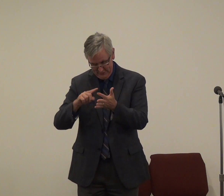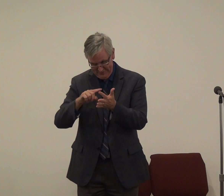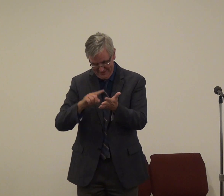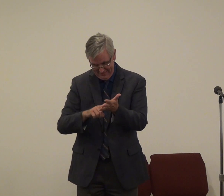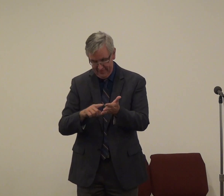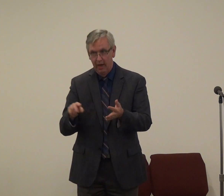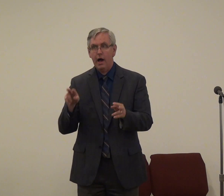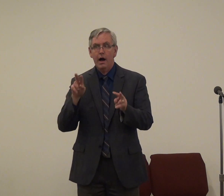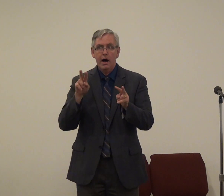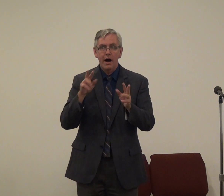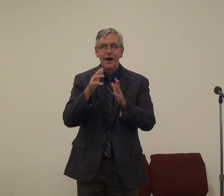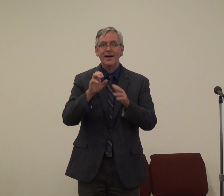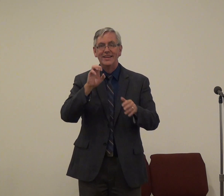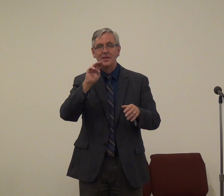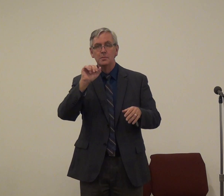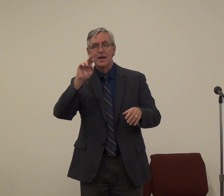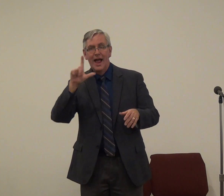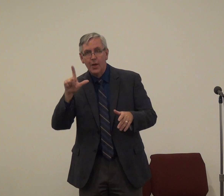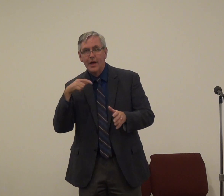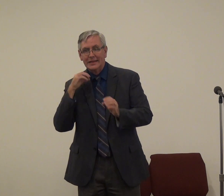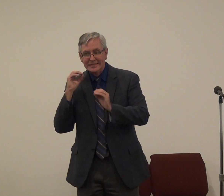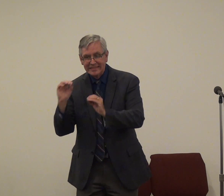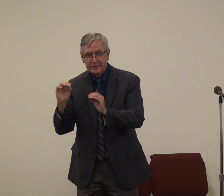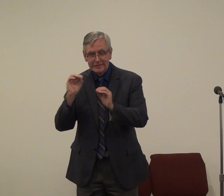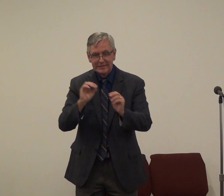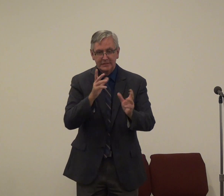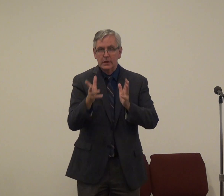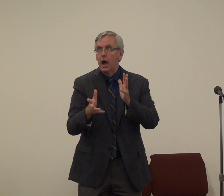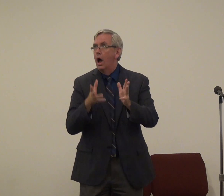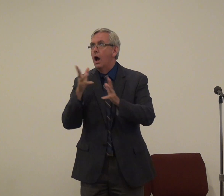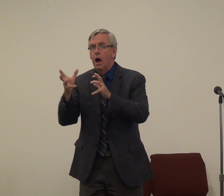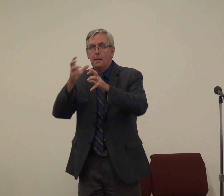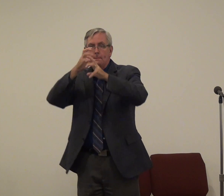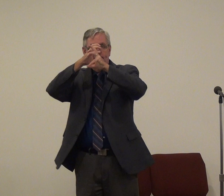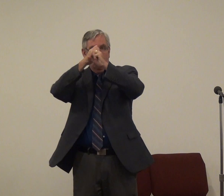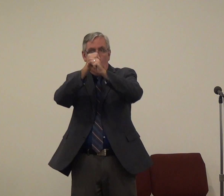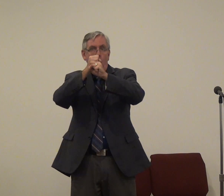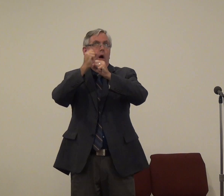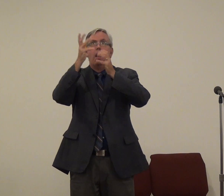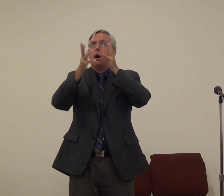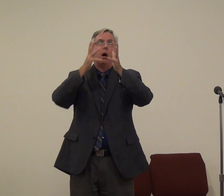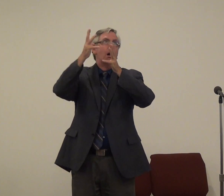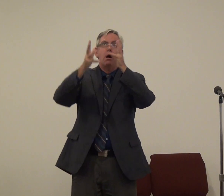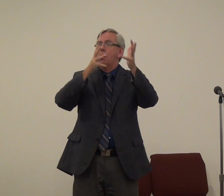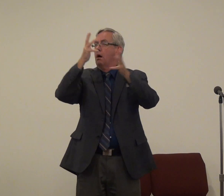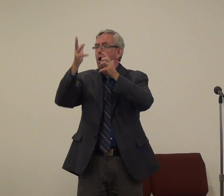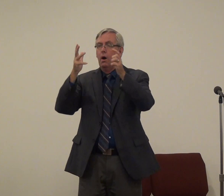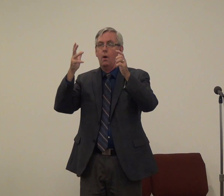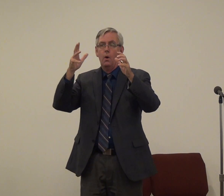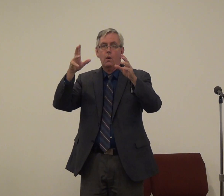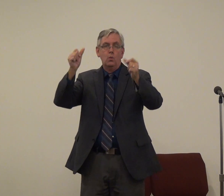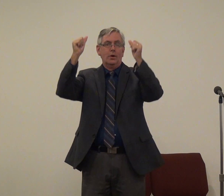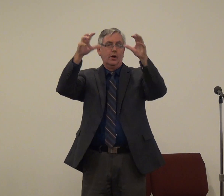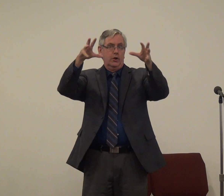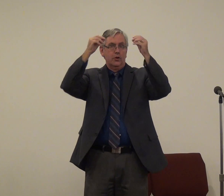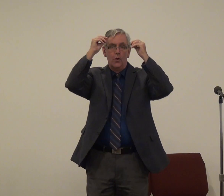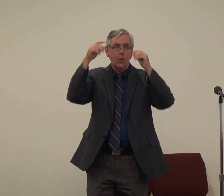the letters that form their names. Your name is Emmanuel, and I started teaching them, and boy, they were into